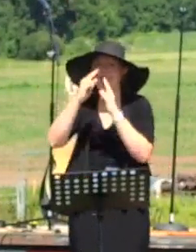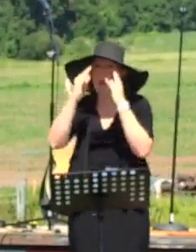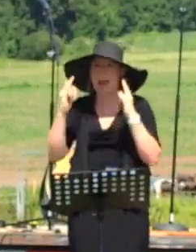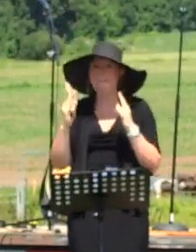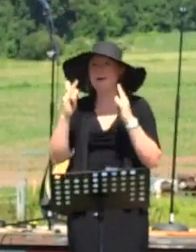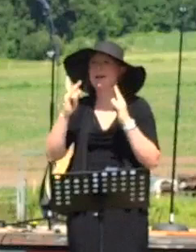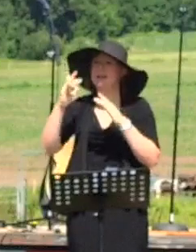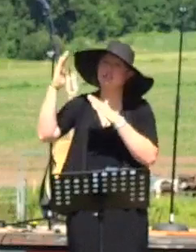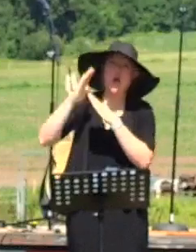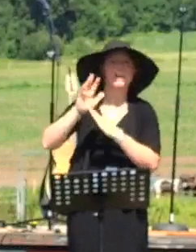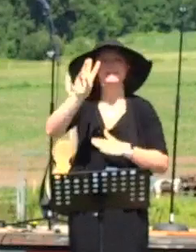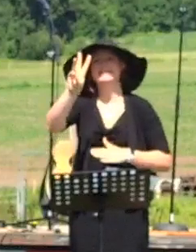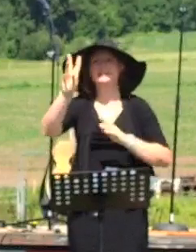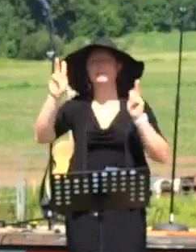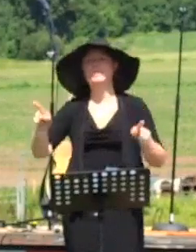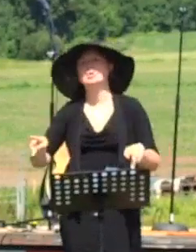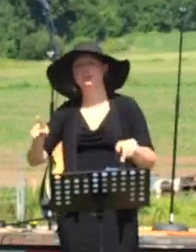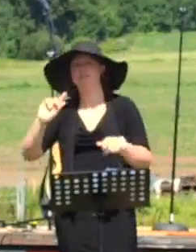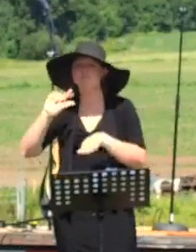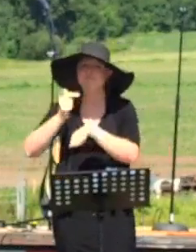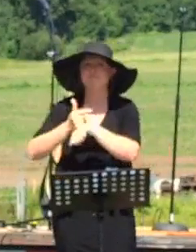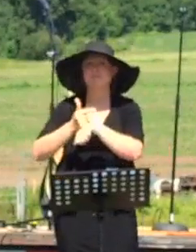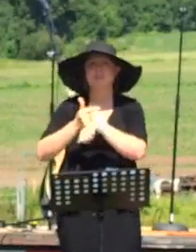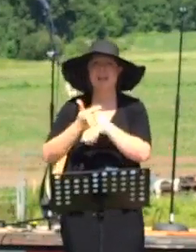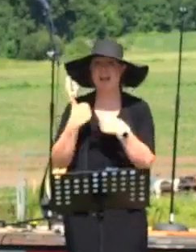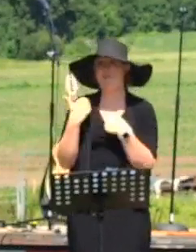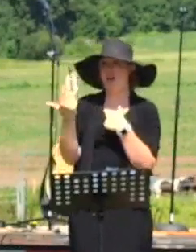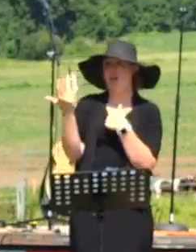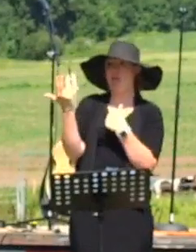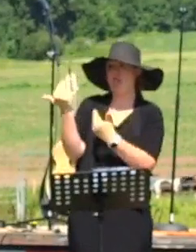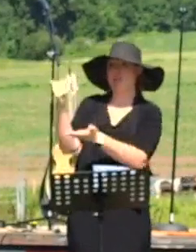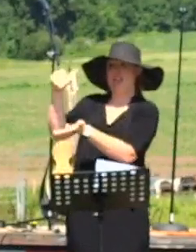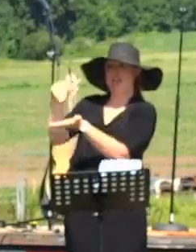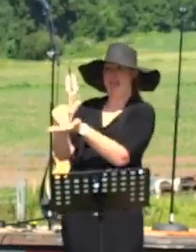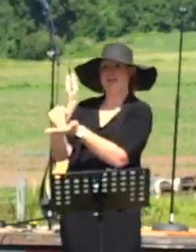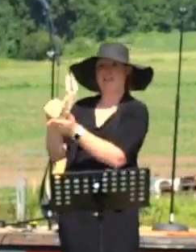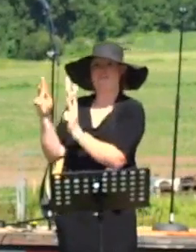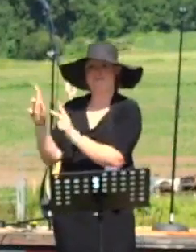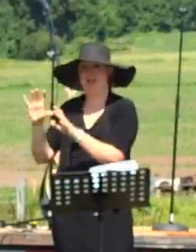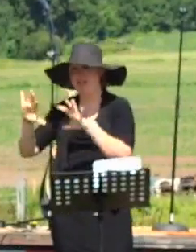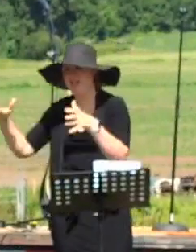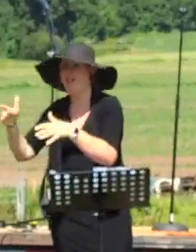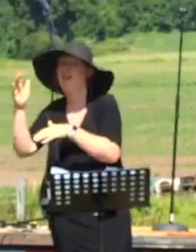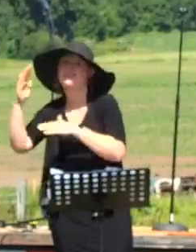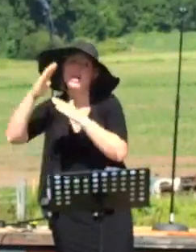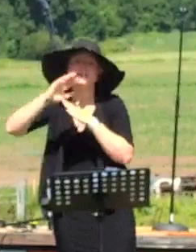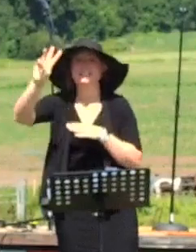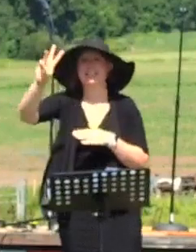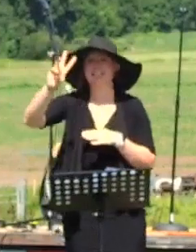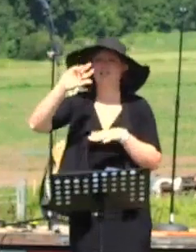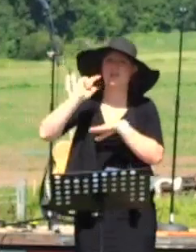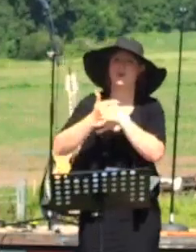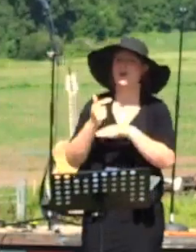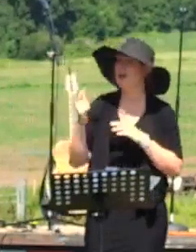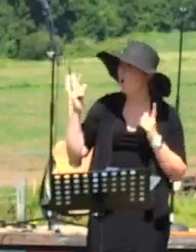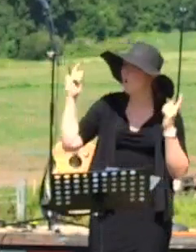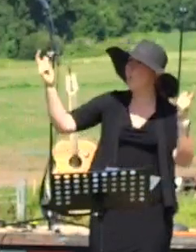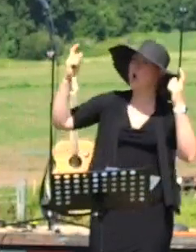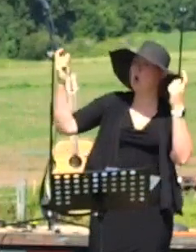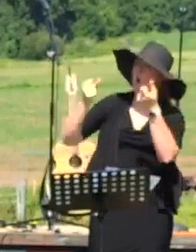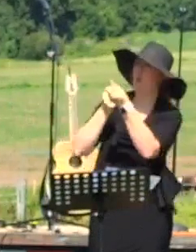six of her class out of over 1,300 recruits. I mean, just amazing. And